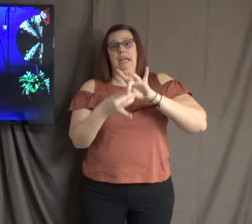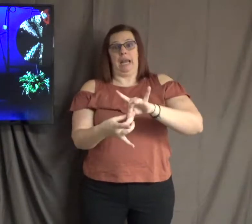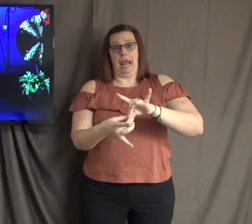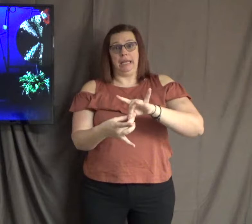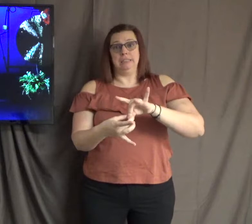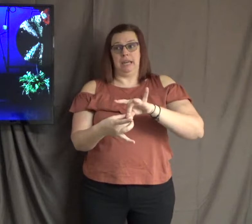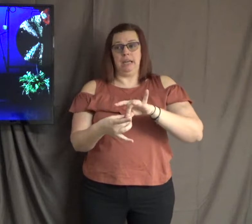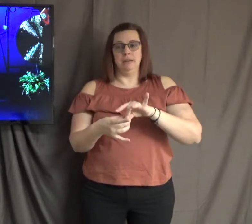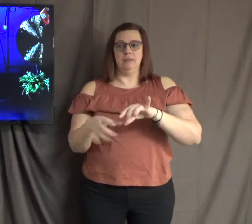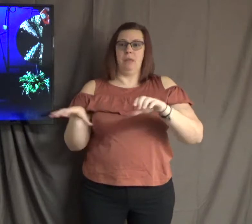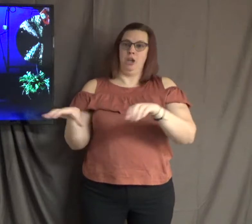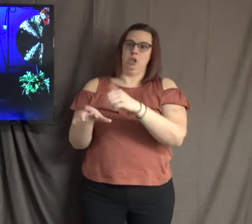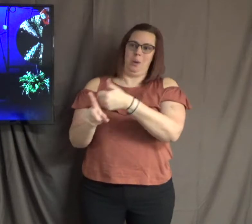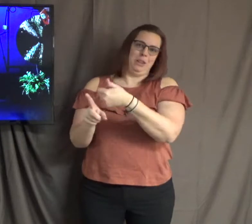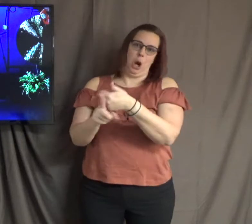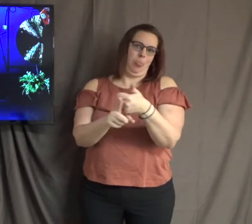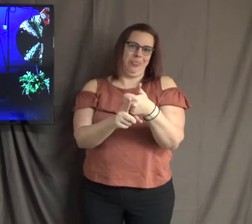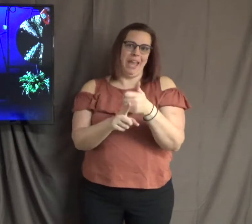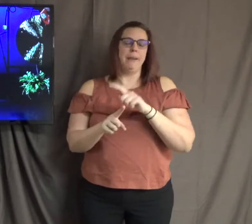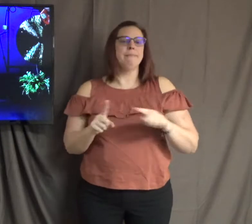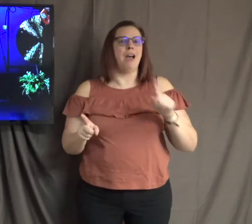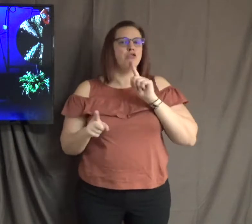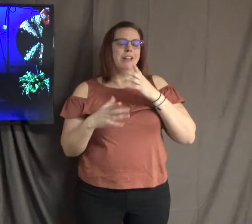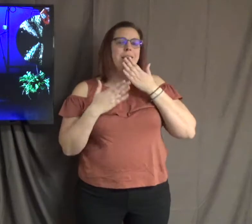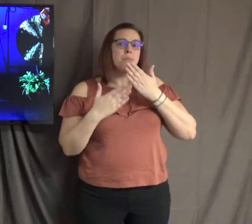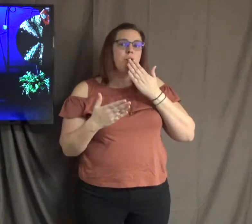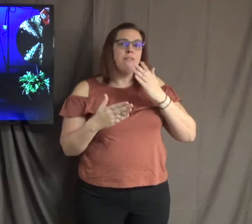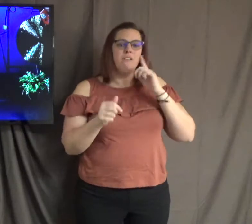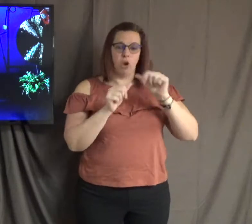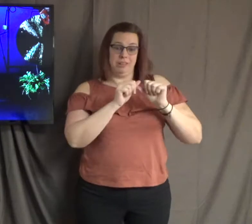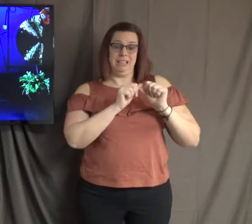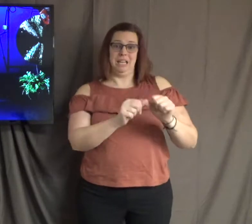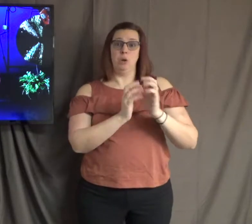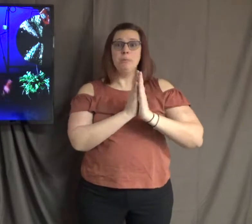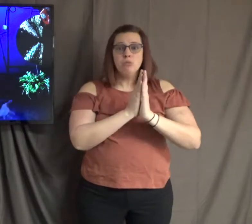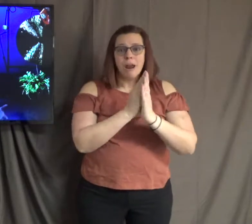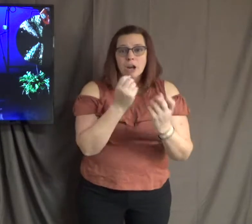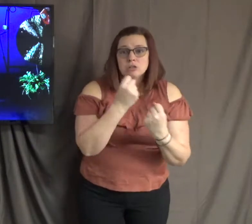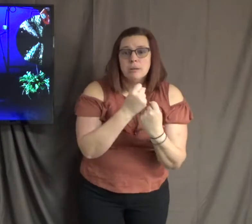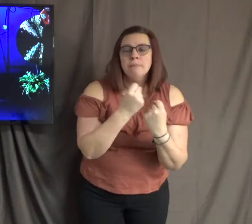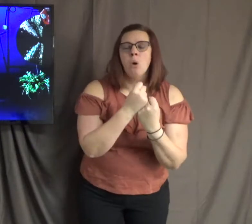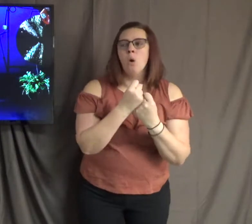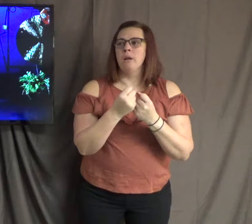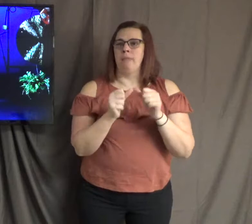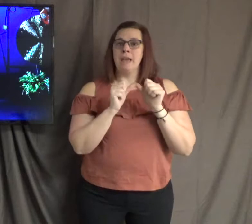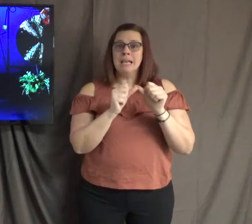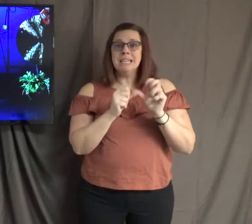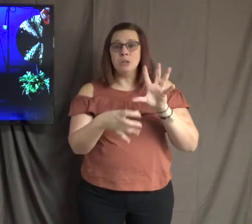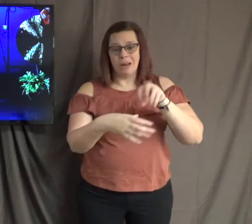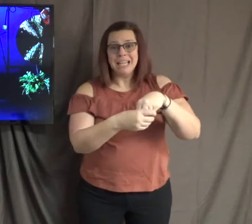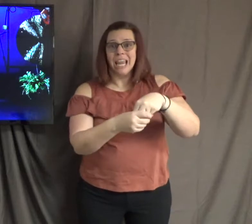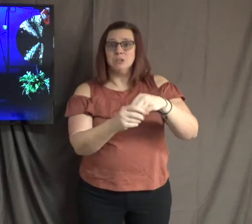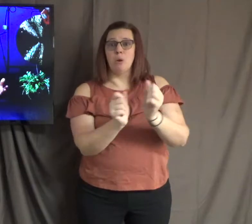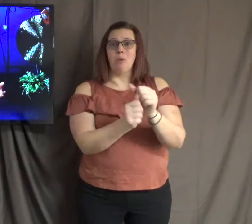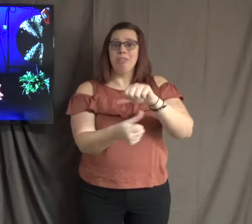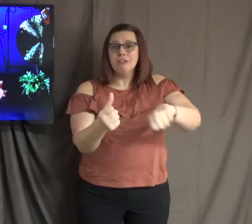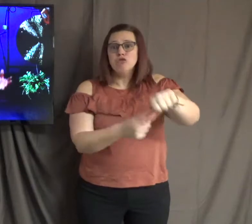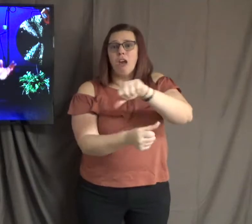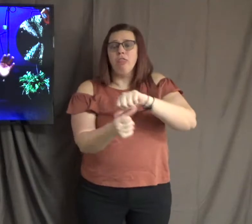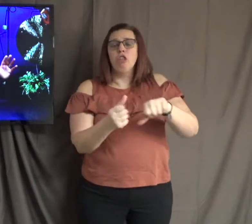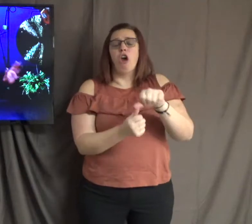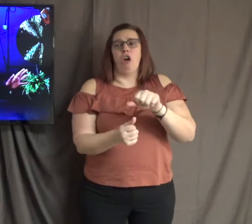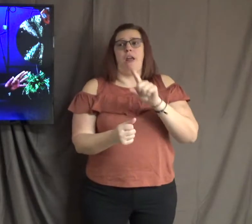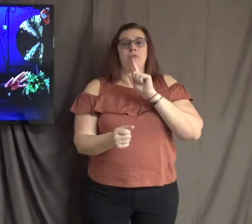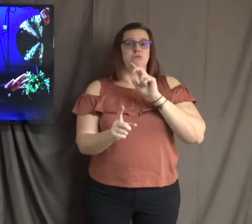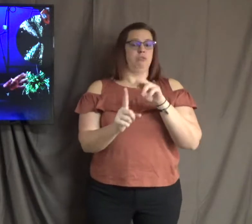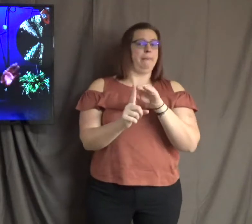our own thing, but I'm so grateful for the continued prayer support, the continued engagement that we've had with one another. And just as a reminder, we